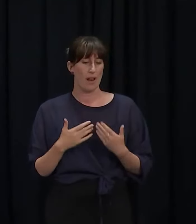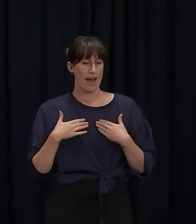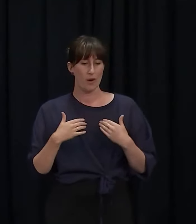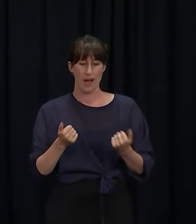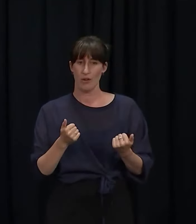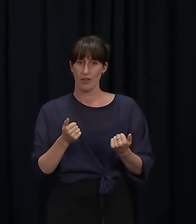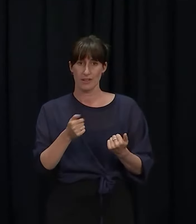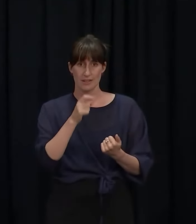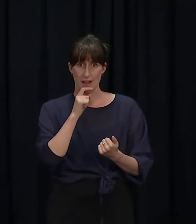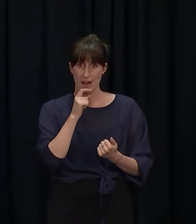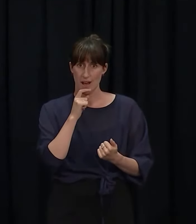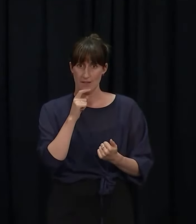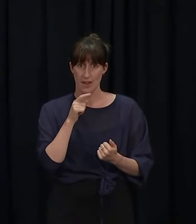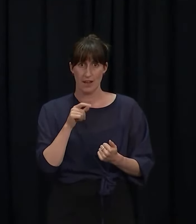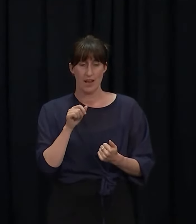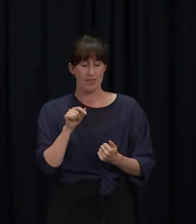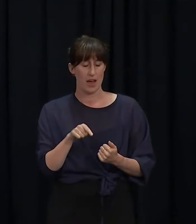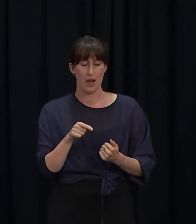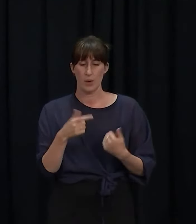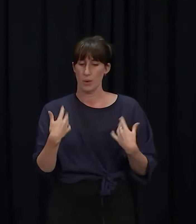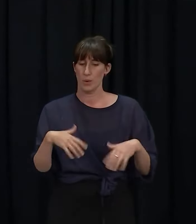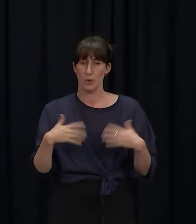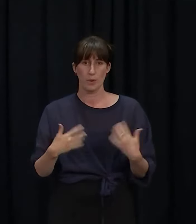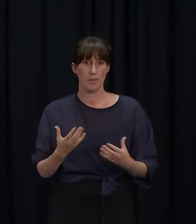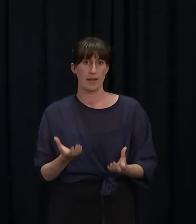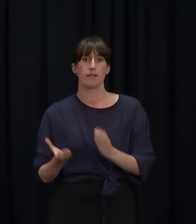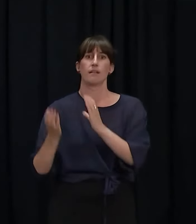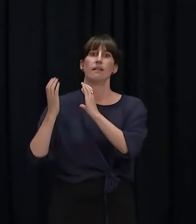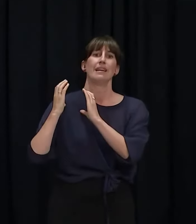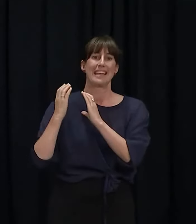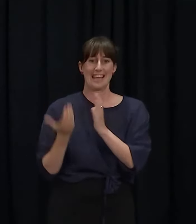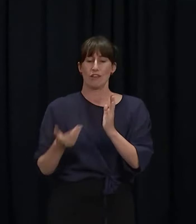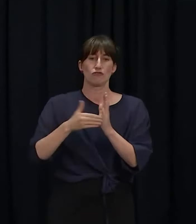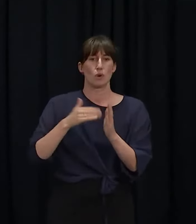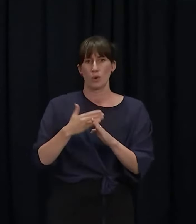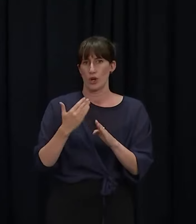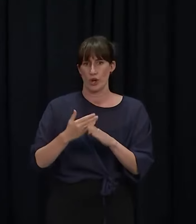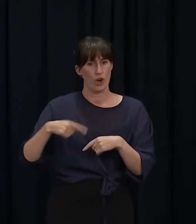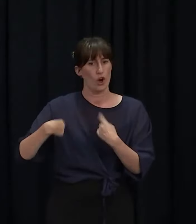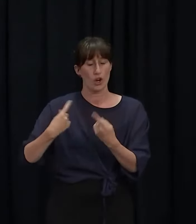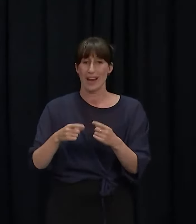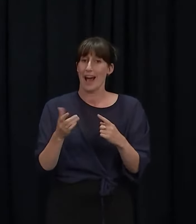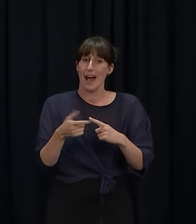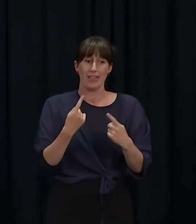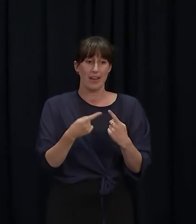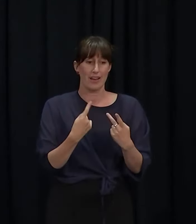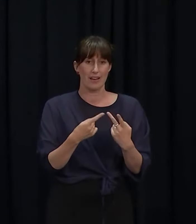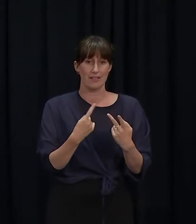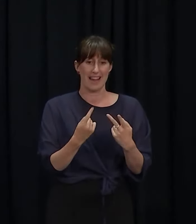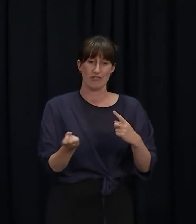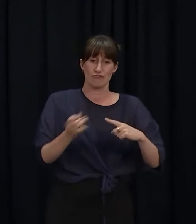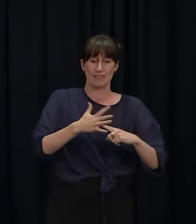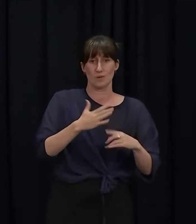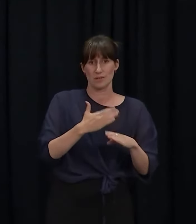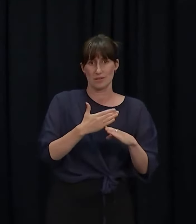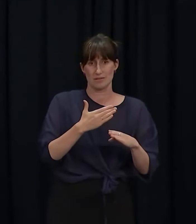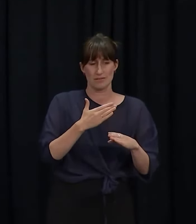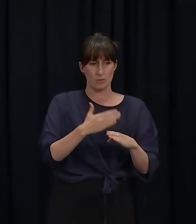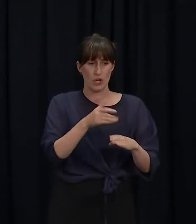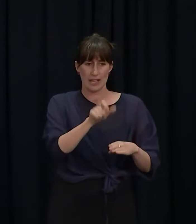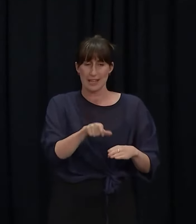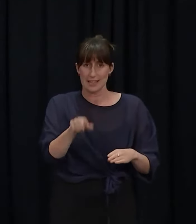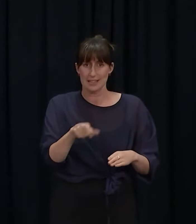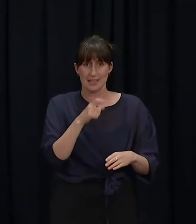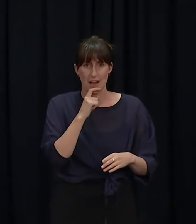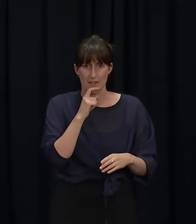this pandemic. And yes, we should acknowledge that. And there are other critical workers who are doing the same. But our job is to make sure that we provide